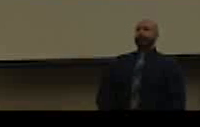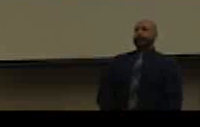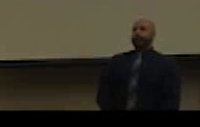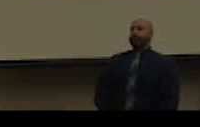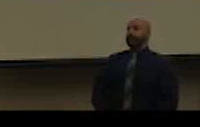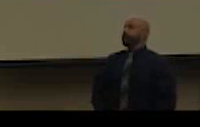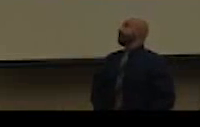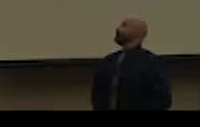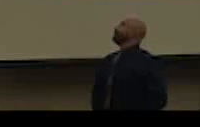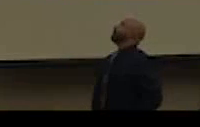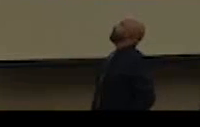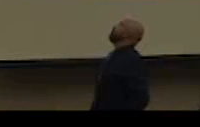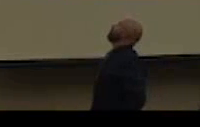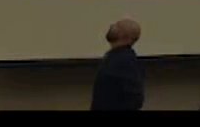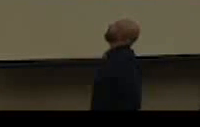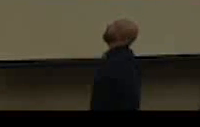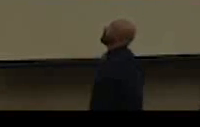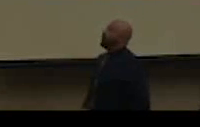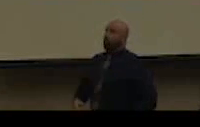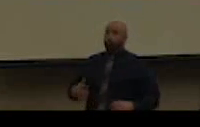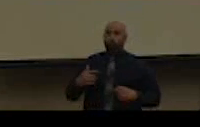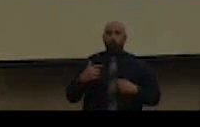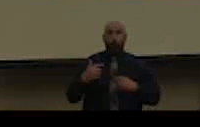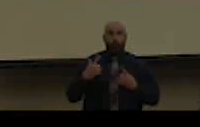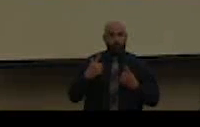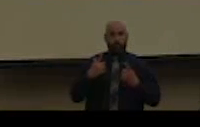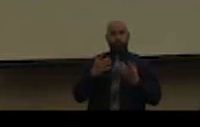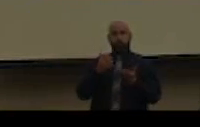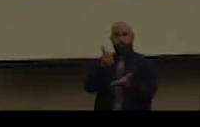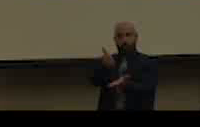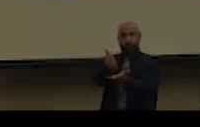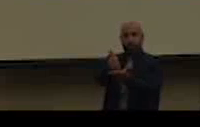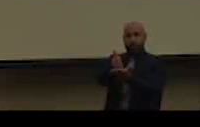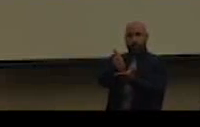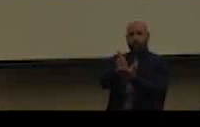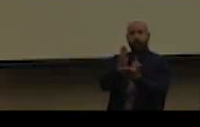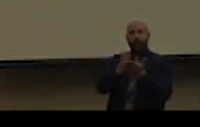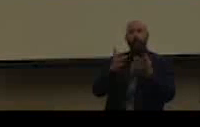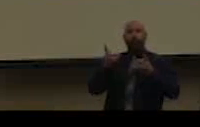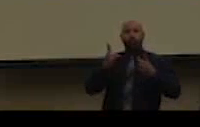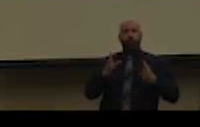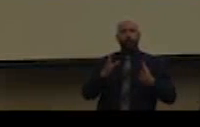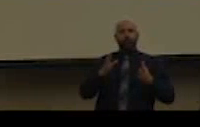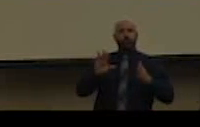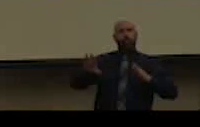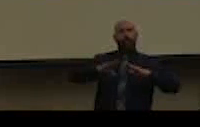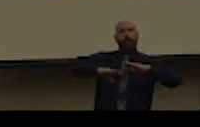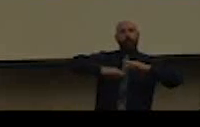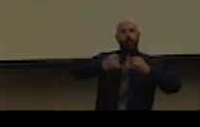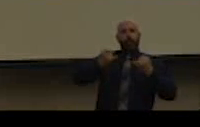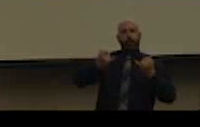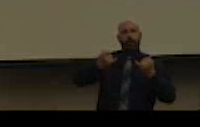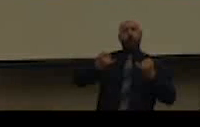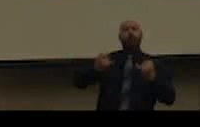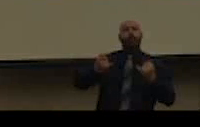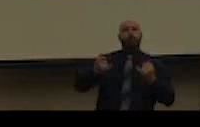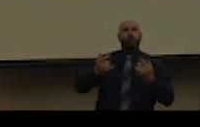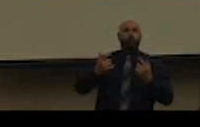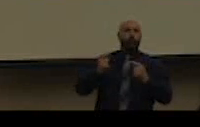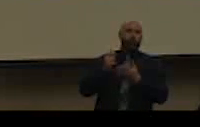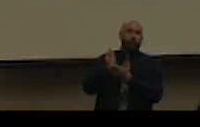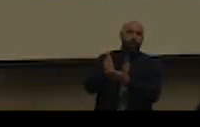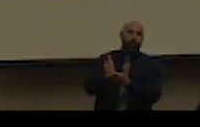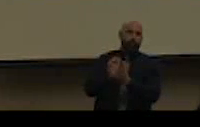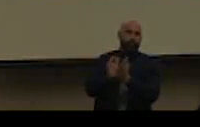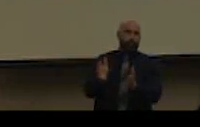directors on their bottom line. I'll walk through some of these briefly. I mean, you should certainly jump in if I miss anything. This is her work. And